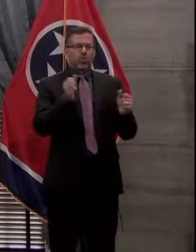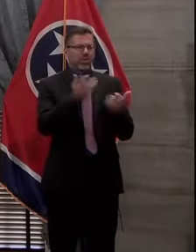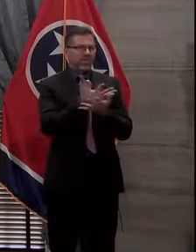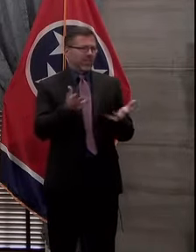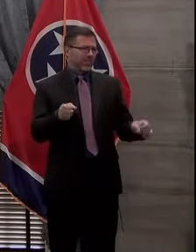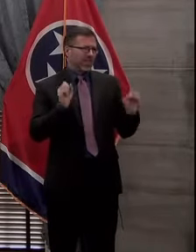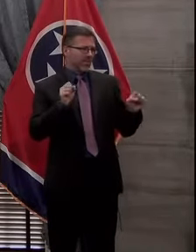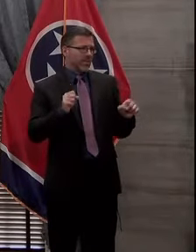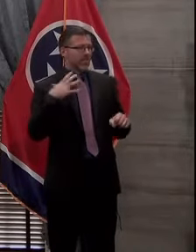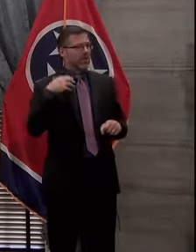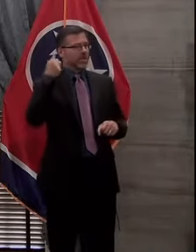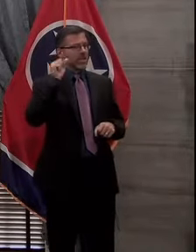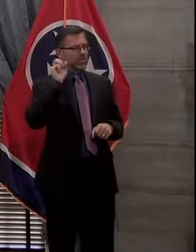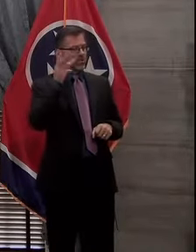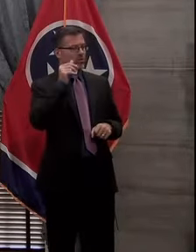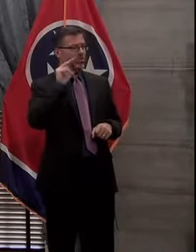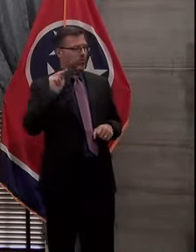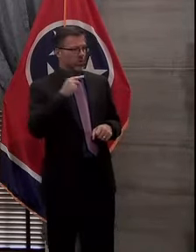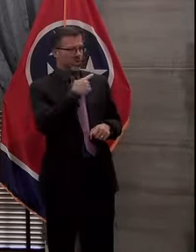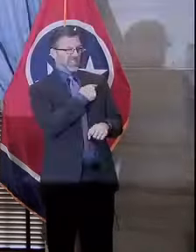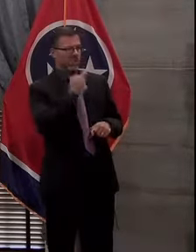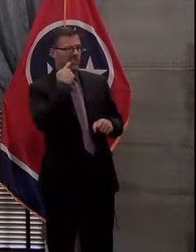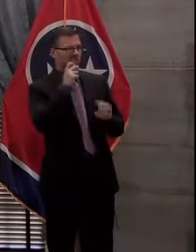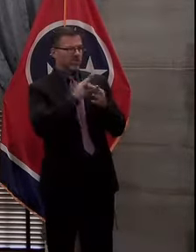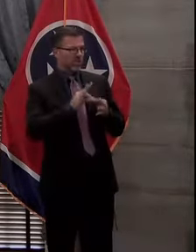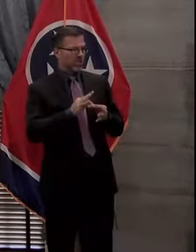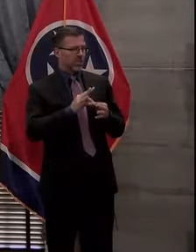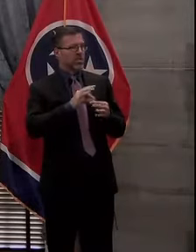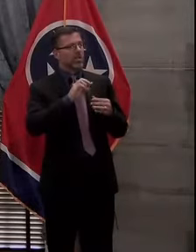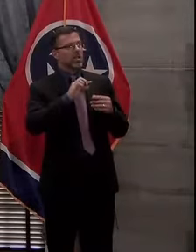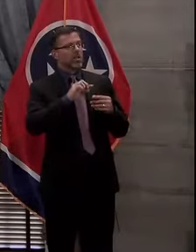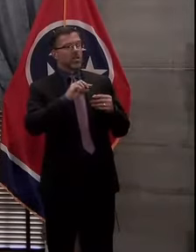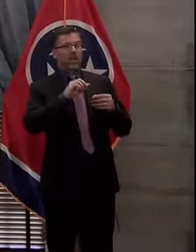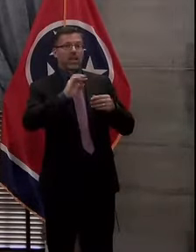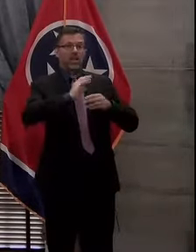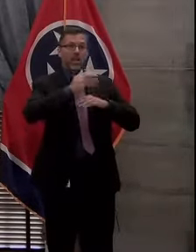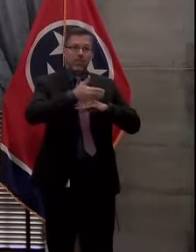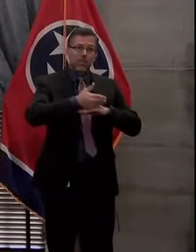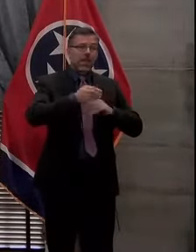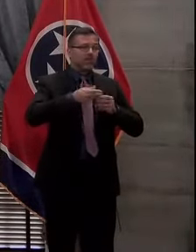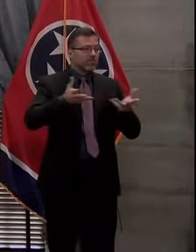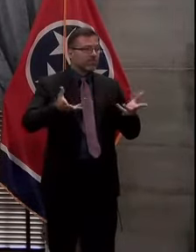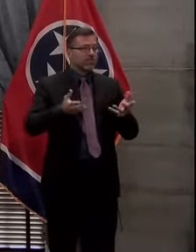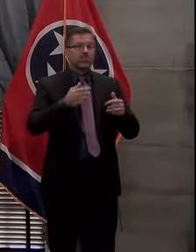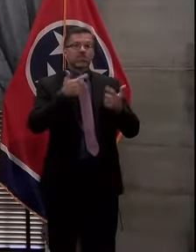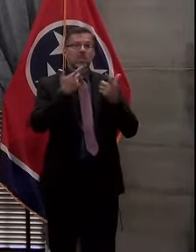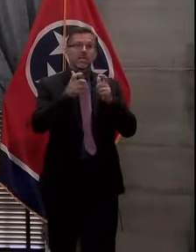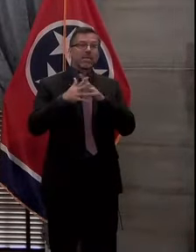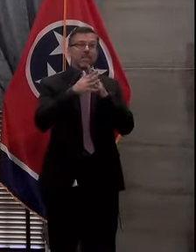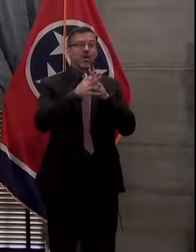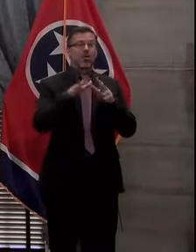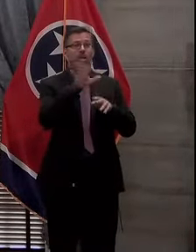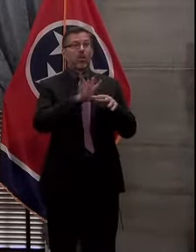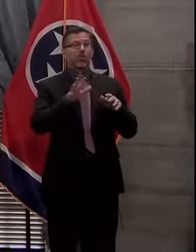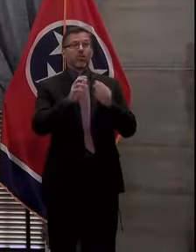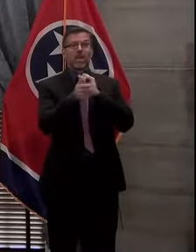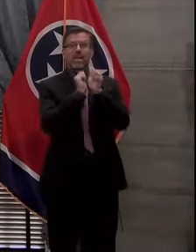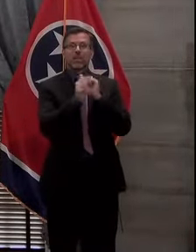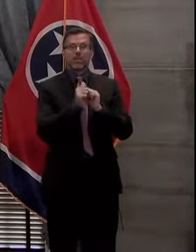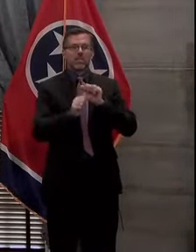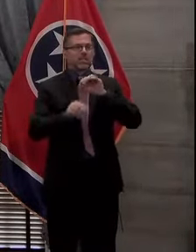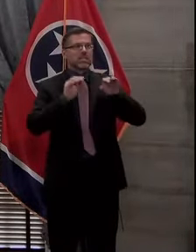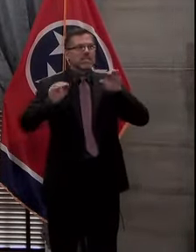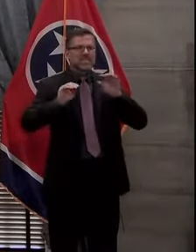can. As Commissioner Schwinn referenced on the devices, there's a national competition, if you will, for supplies and